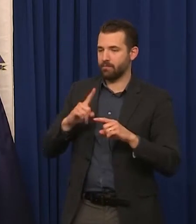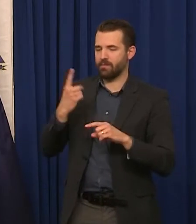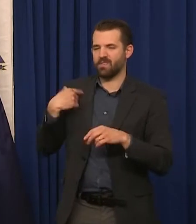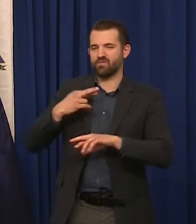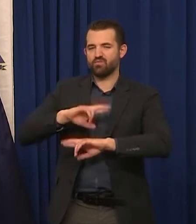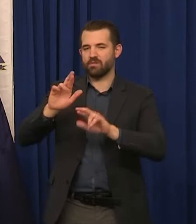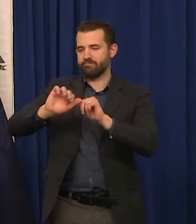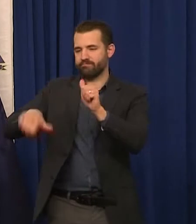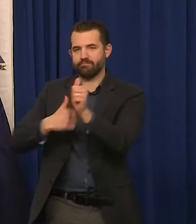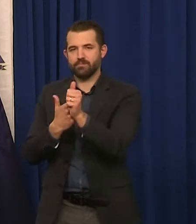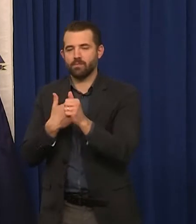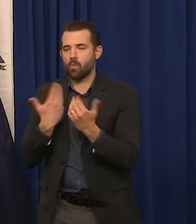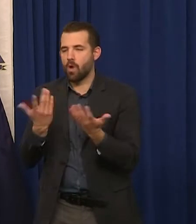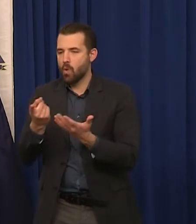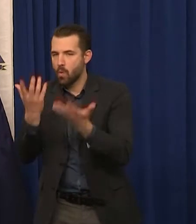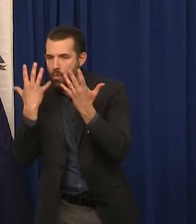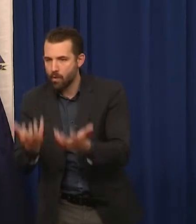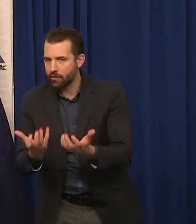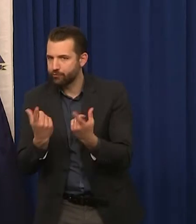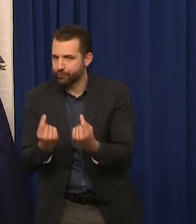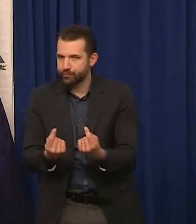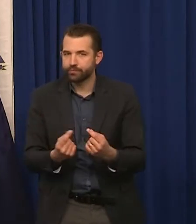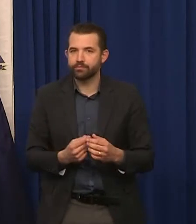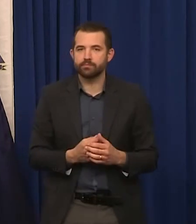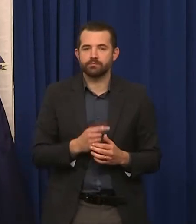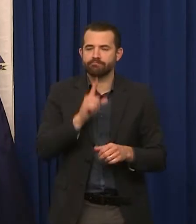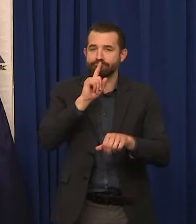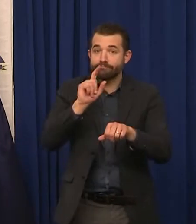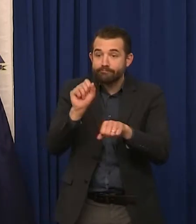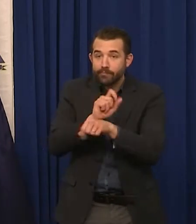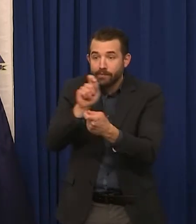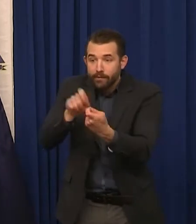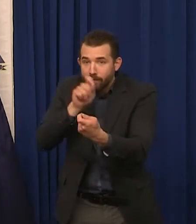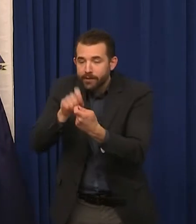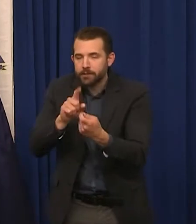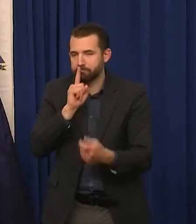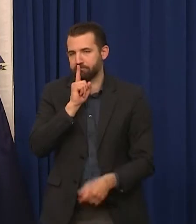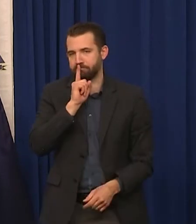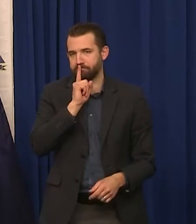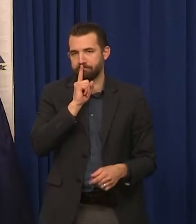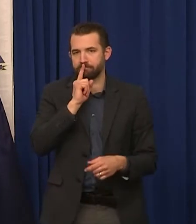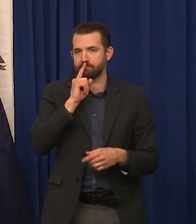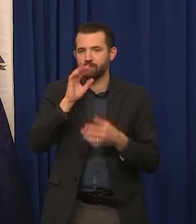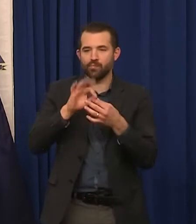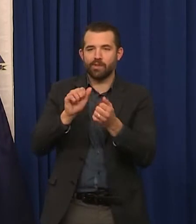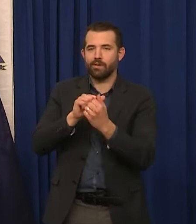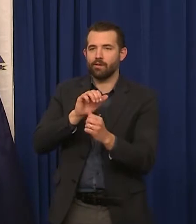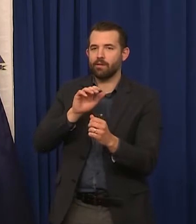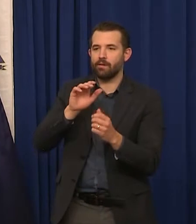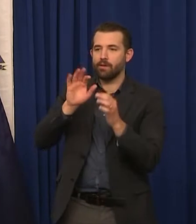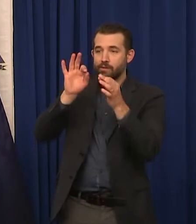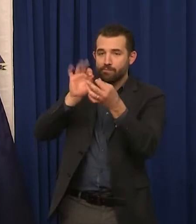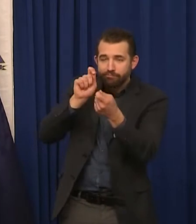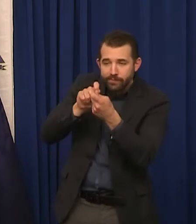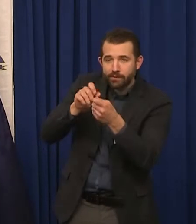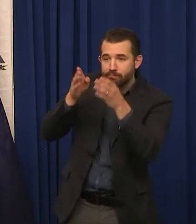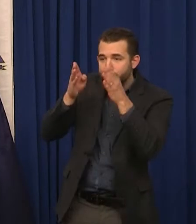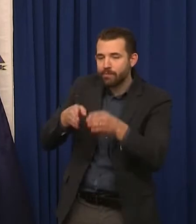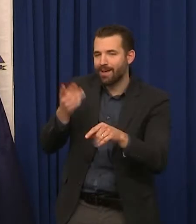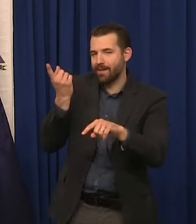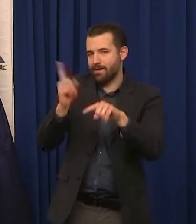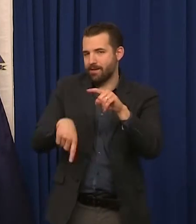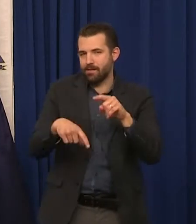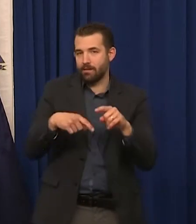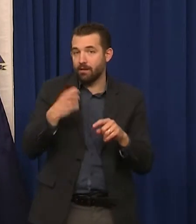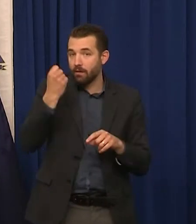any particular patient, but we are aware, and my experience has been, that at long-term care facilities, advanced